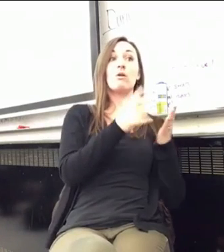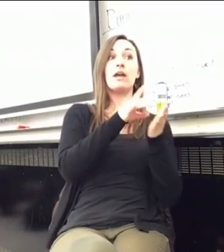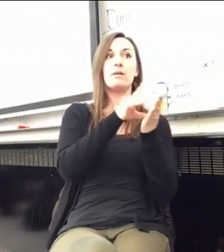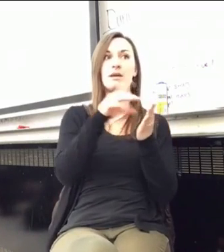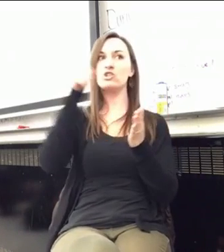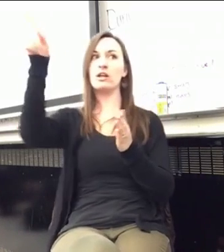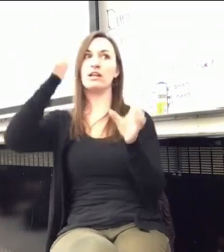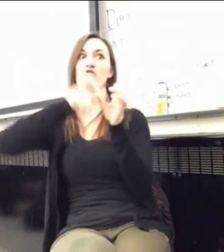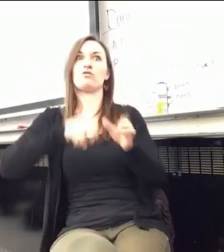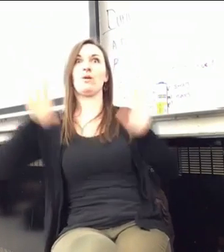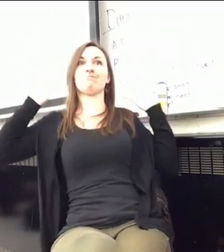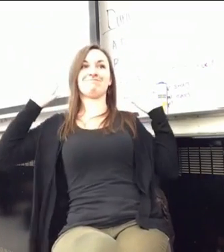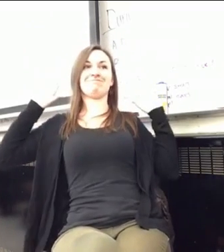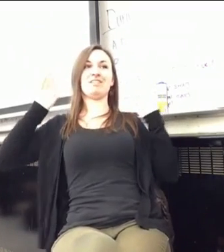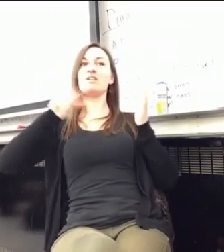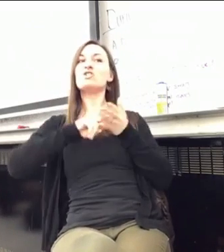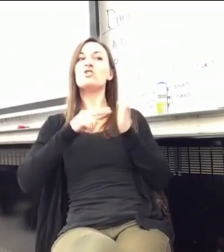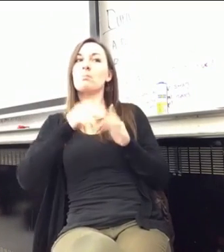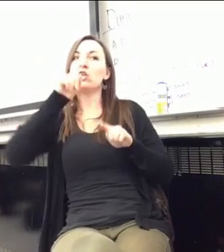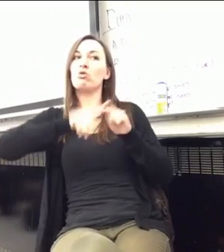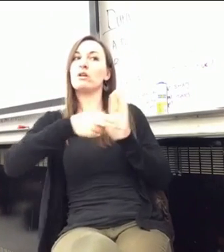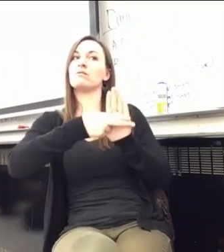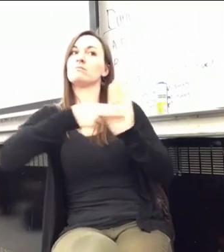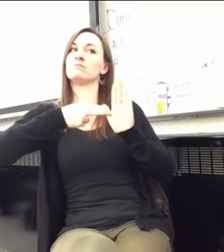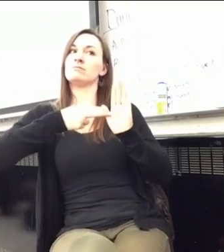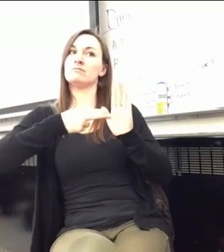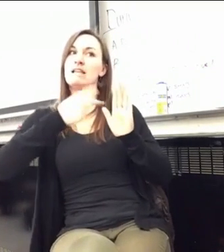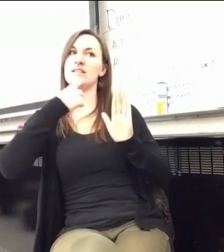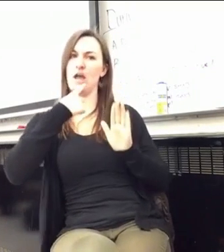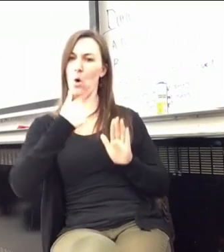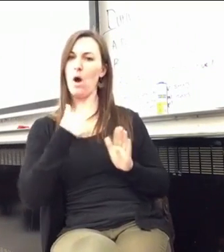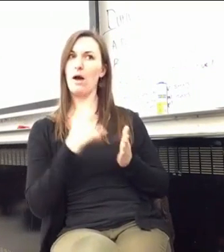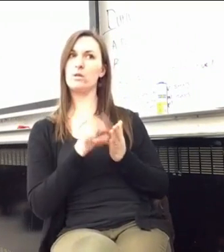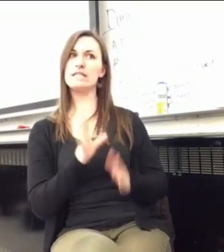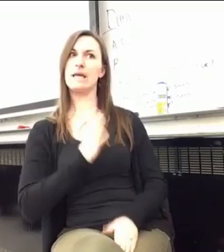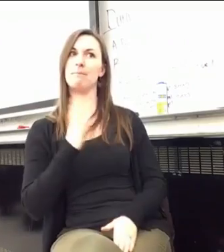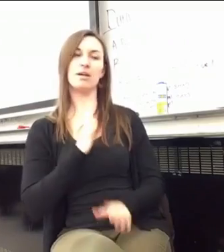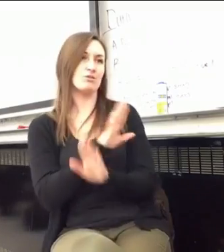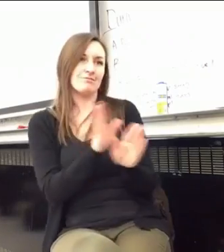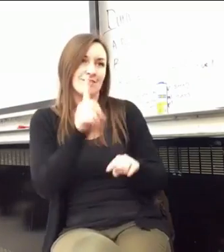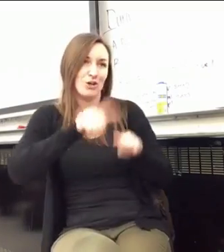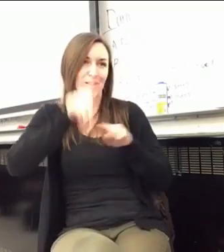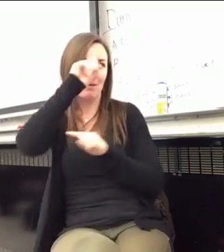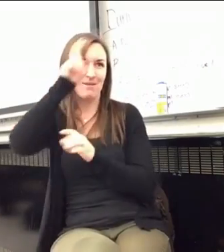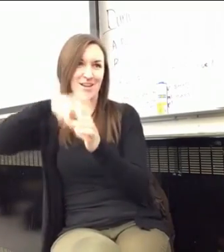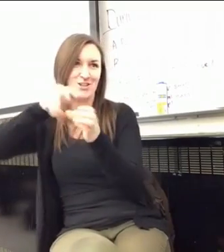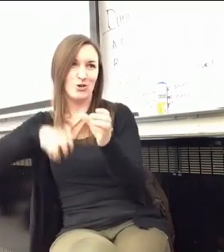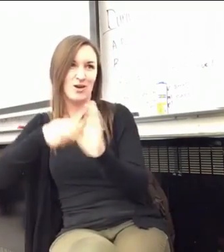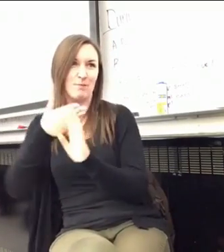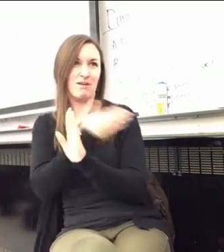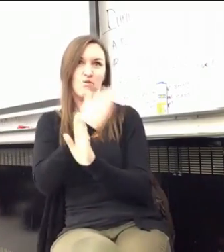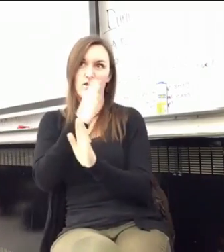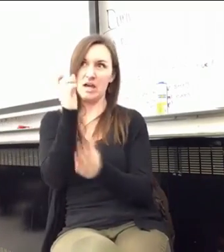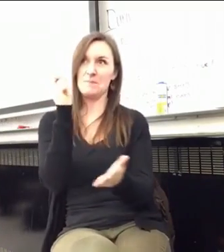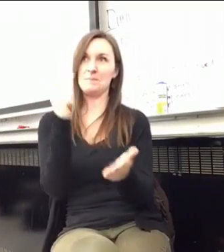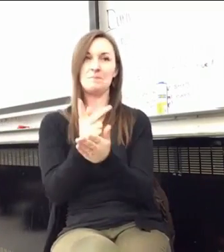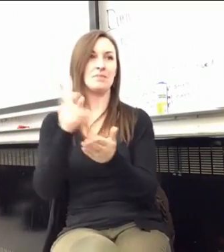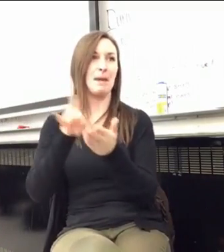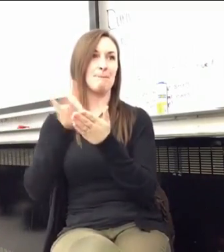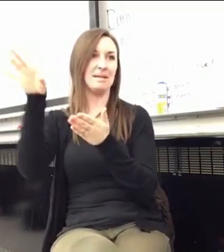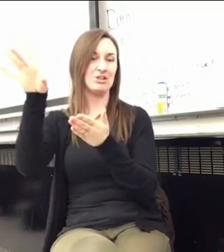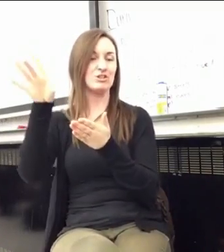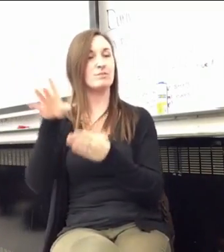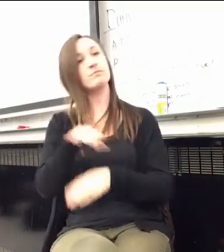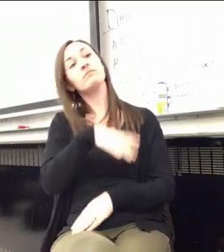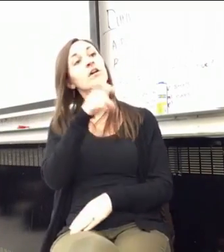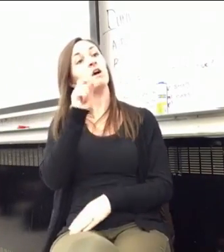pardoned, which we'll talk about later. In a while, actually. So what happens is that following this, your next president is